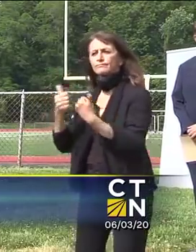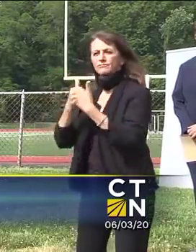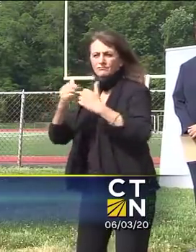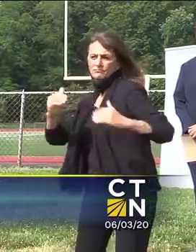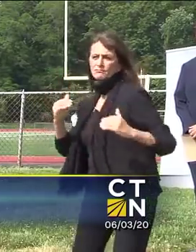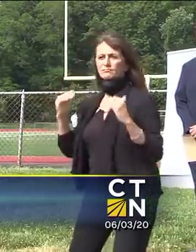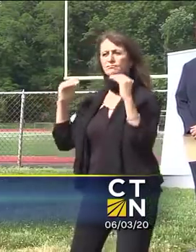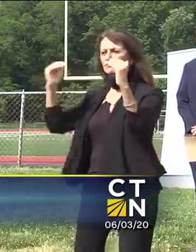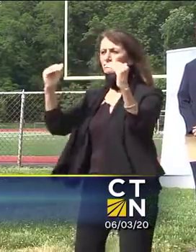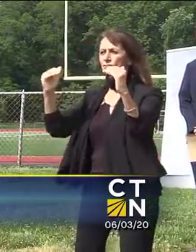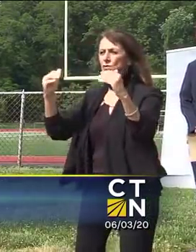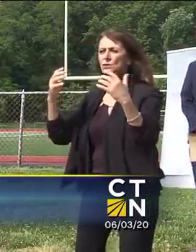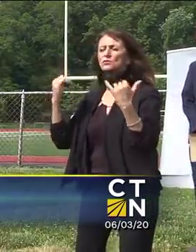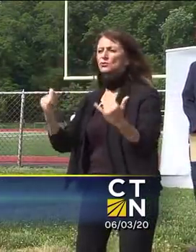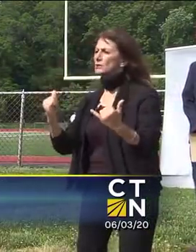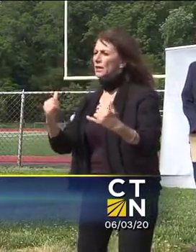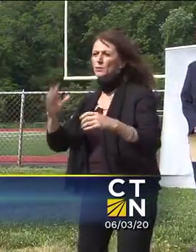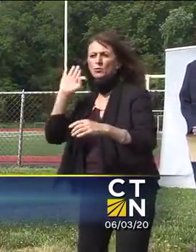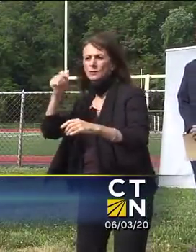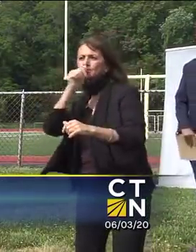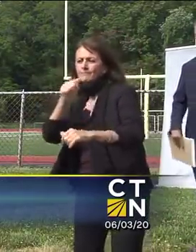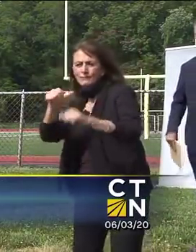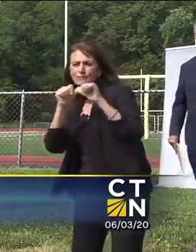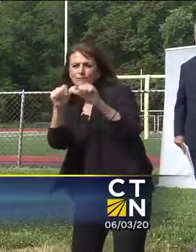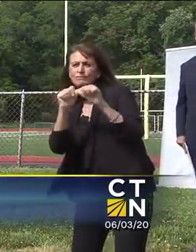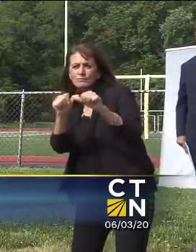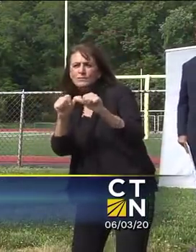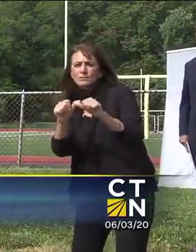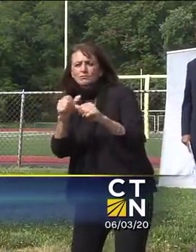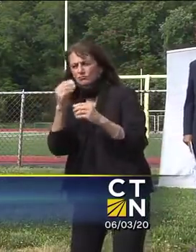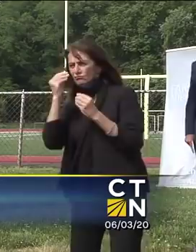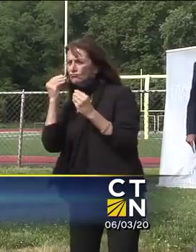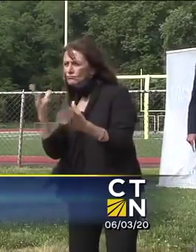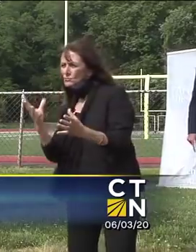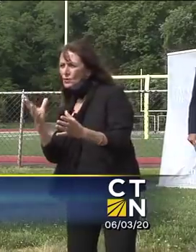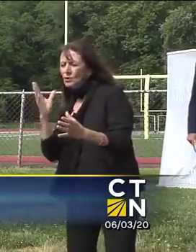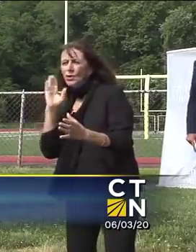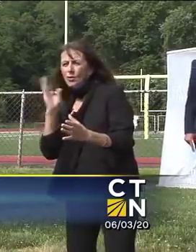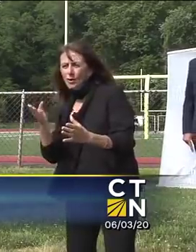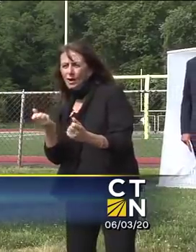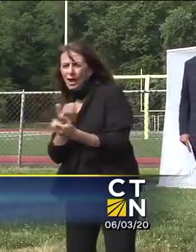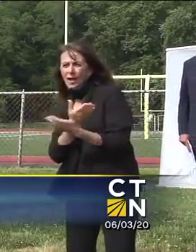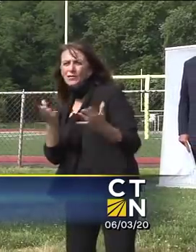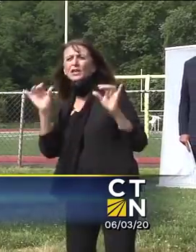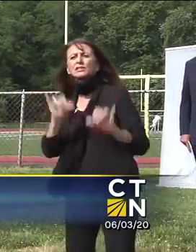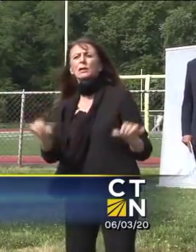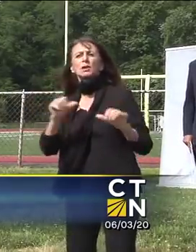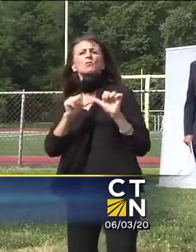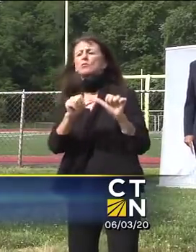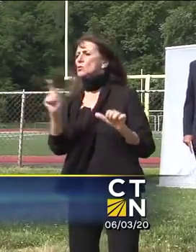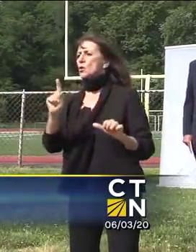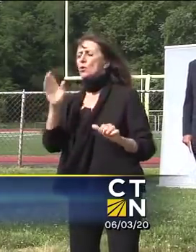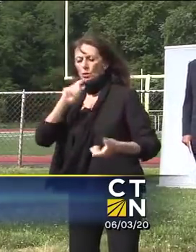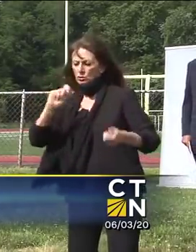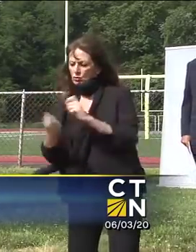different. Things will continue to be different for a little while, creating major inconveniences and